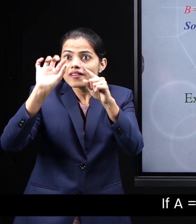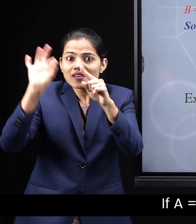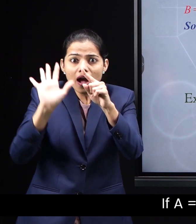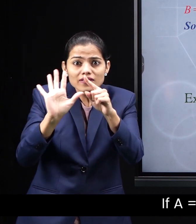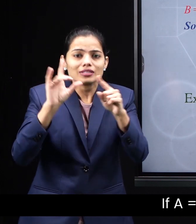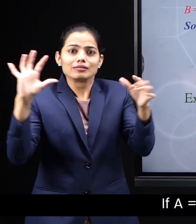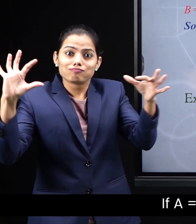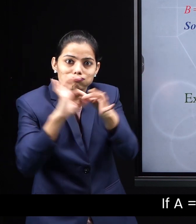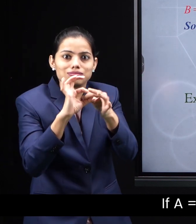C.